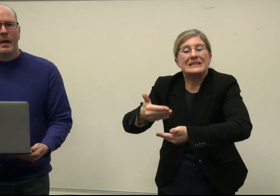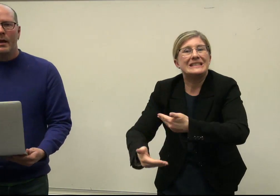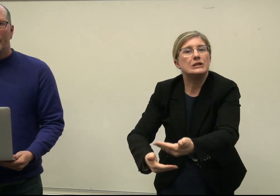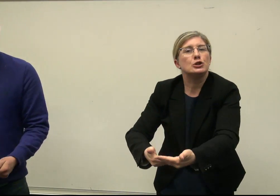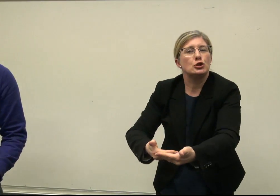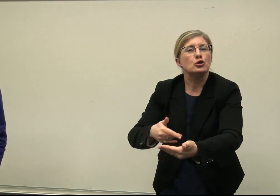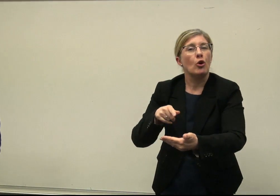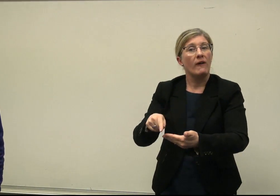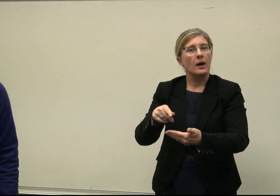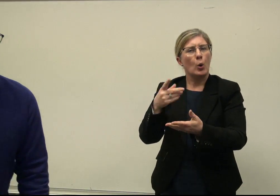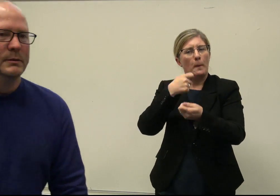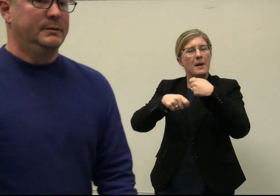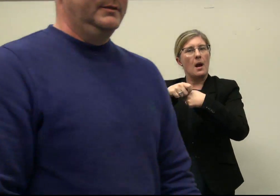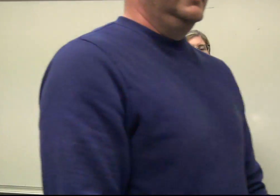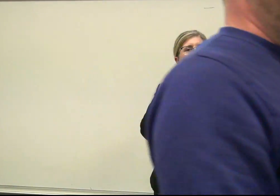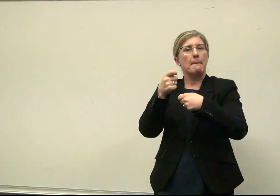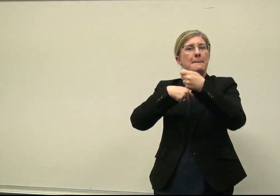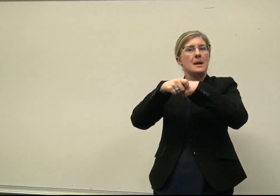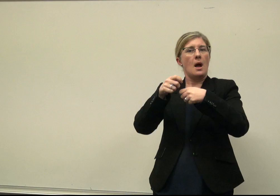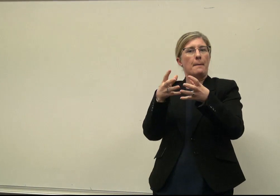That heritage becomes diluted.